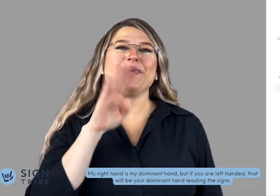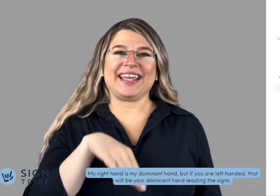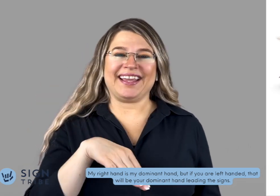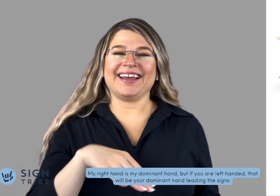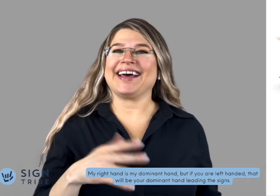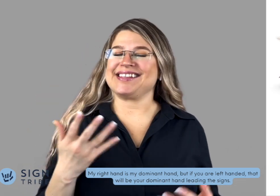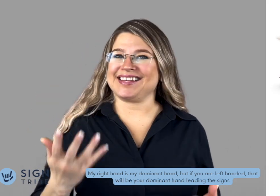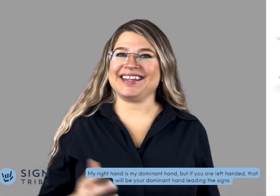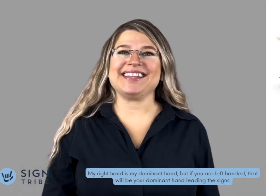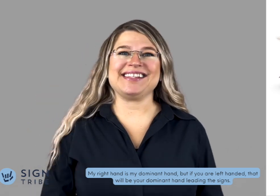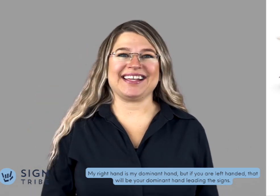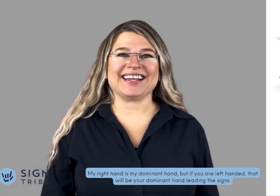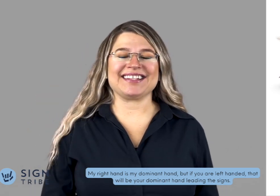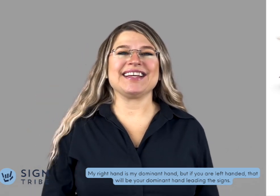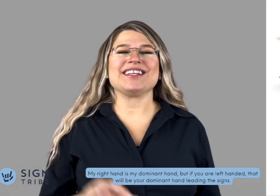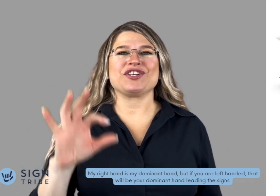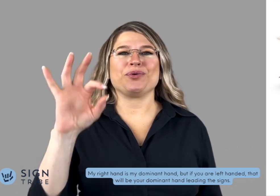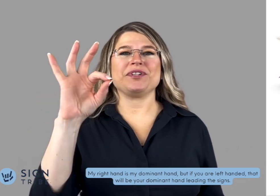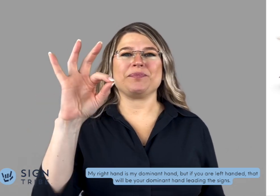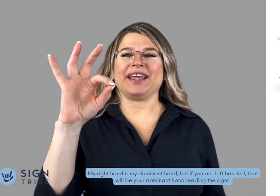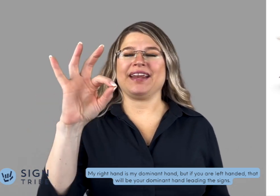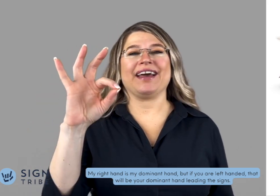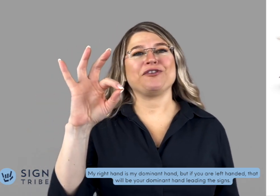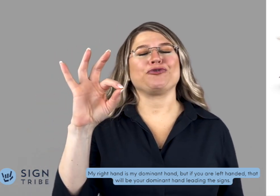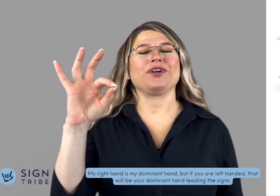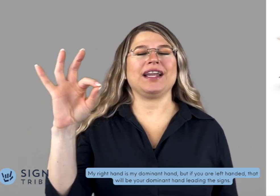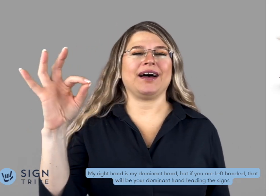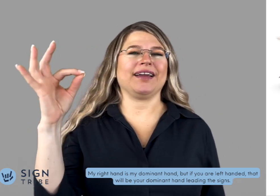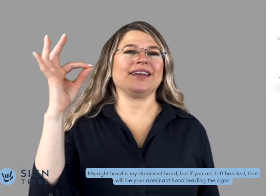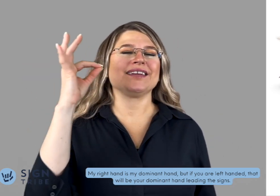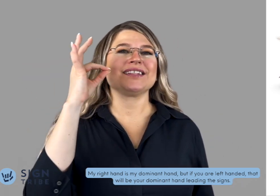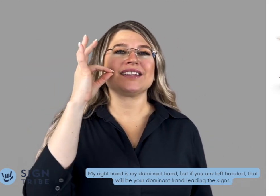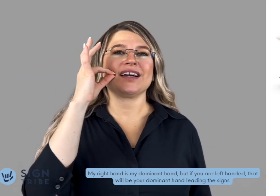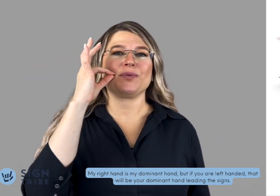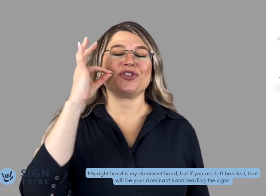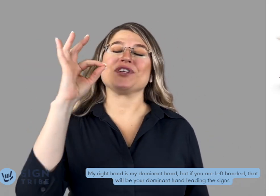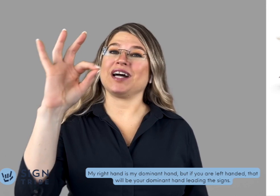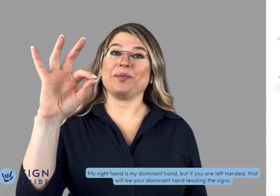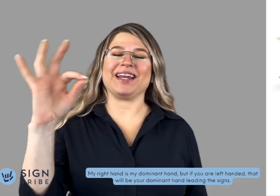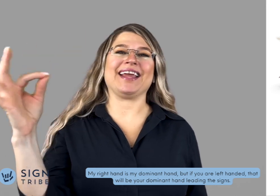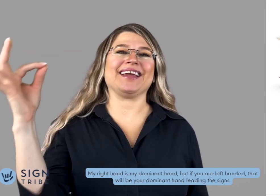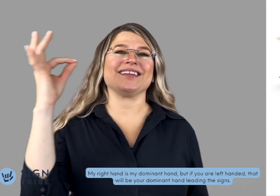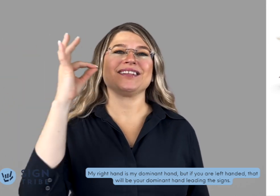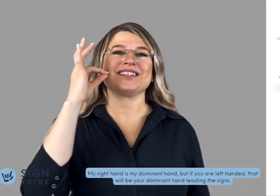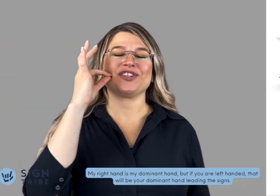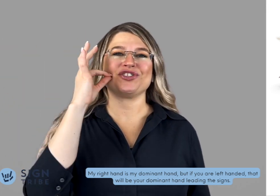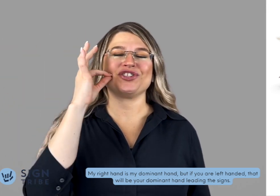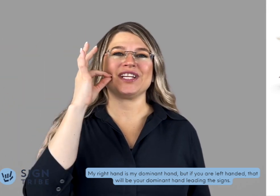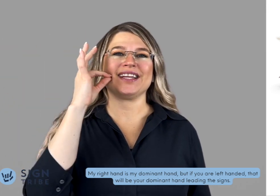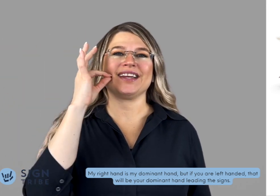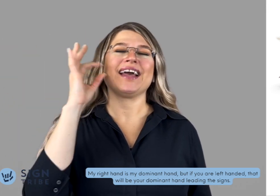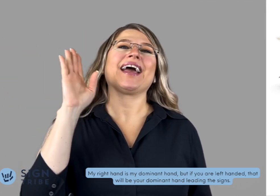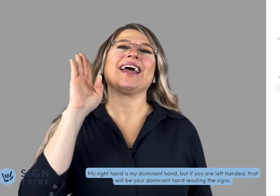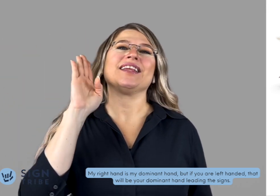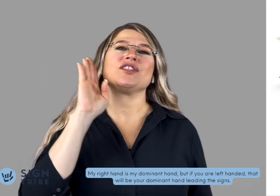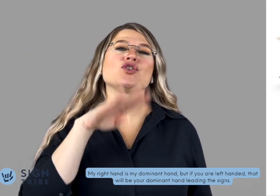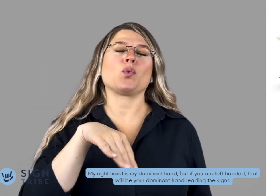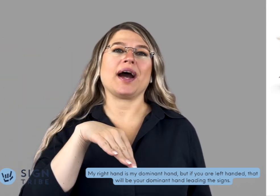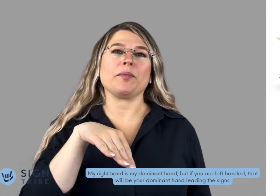B, as in the insect. So you're going to make an F or a 9 with your dominant hand, touch your cheek, and then swipe, kind